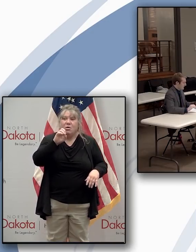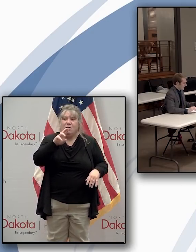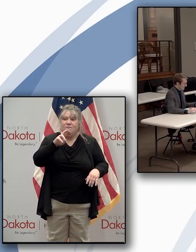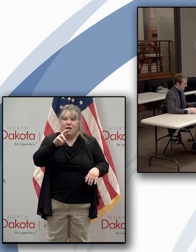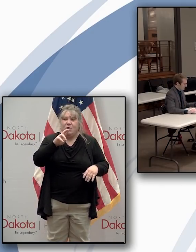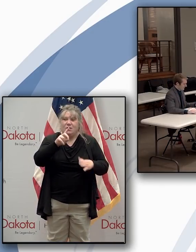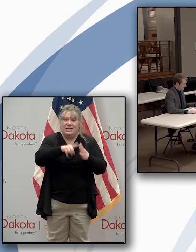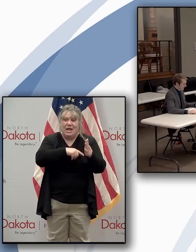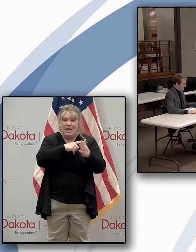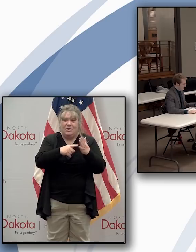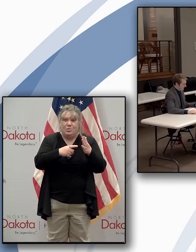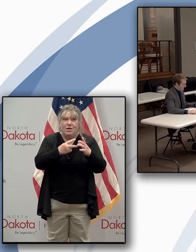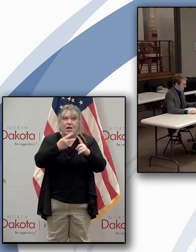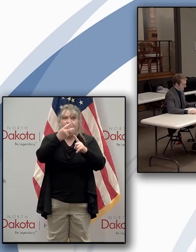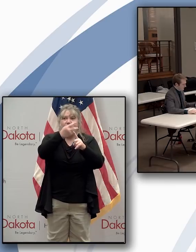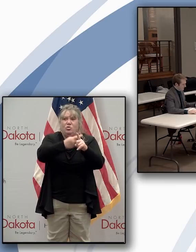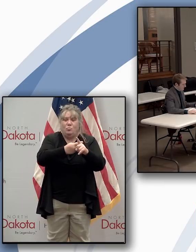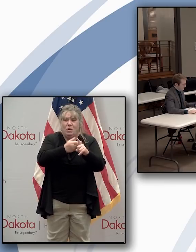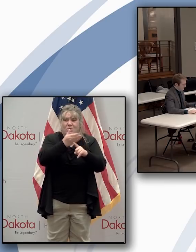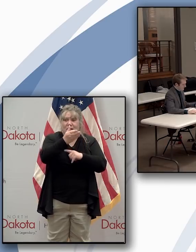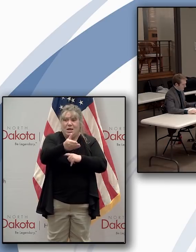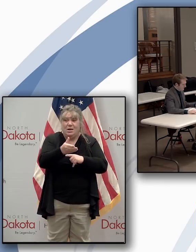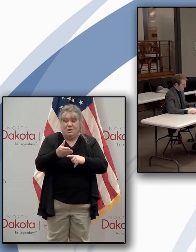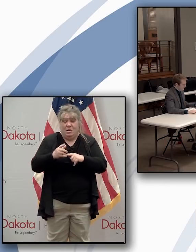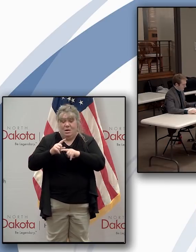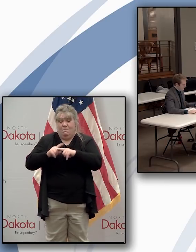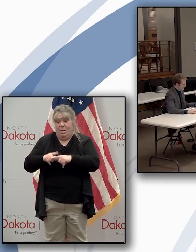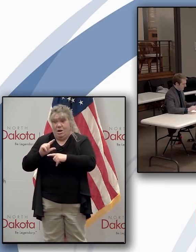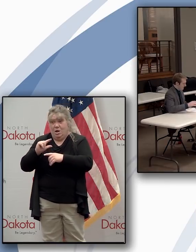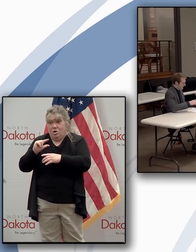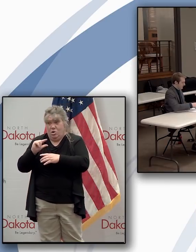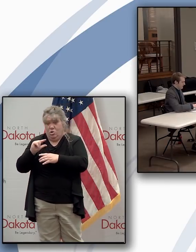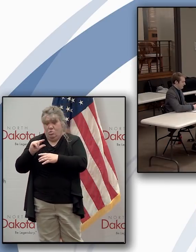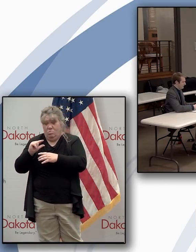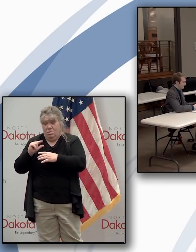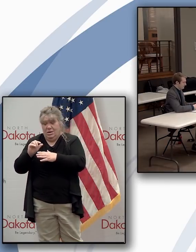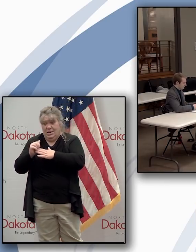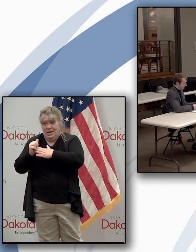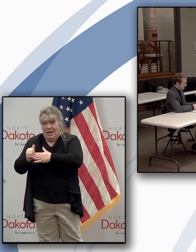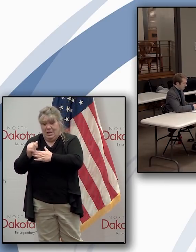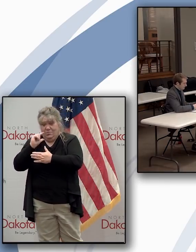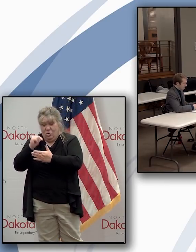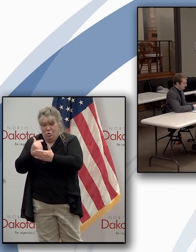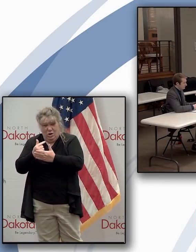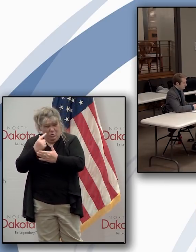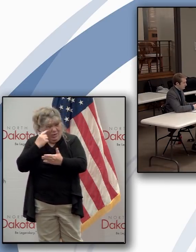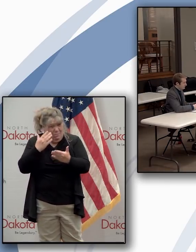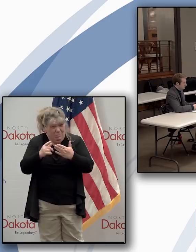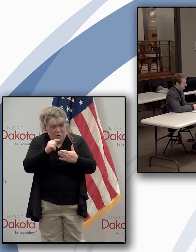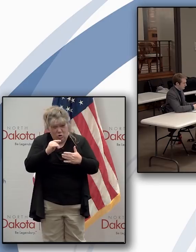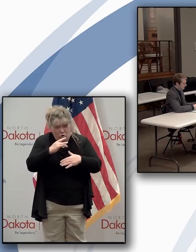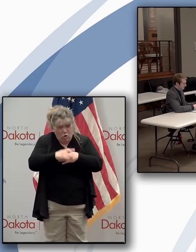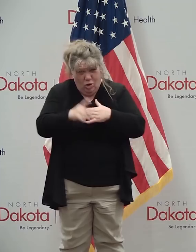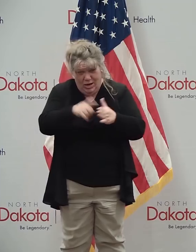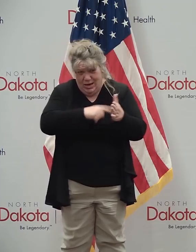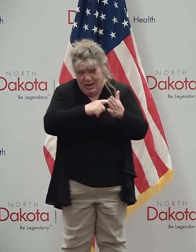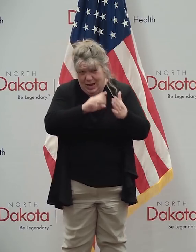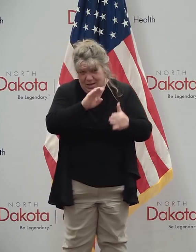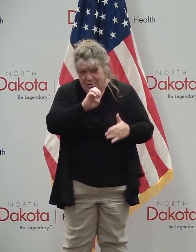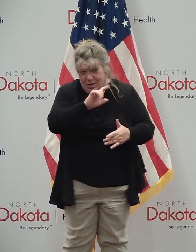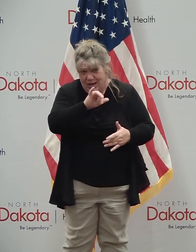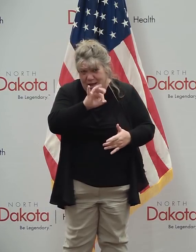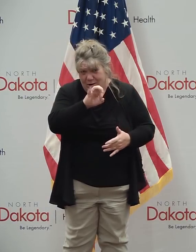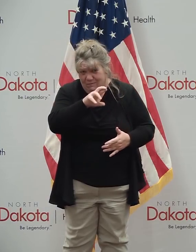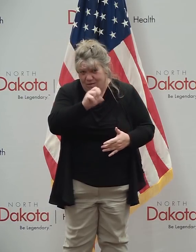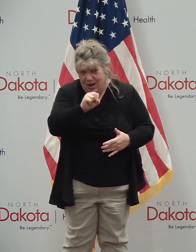months ahead based on your guidelines for graduation. Do you feel that this decision may be too hasty? I